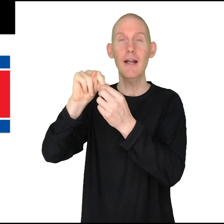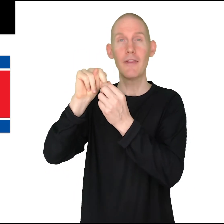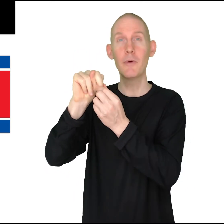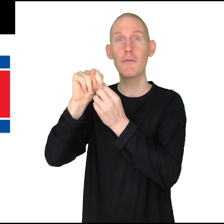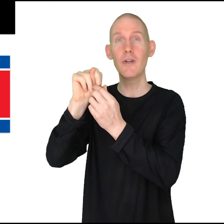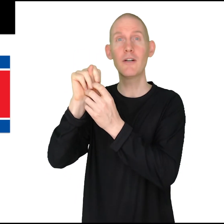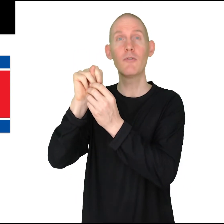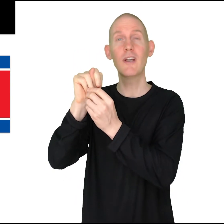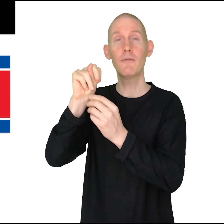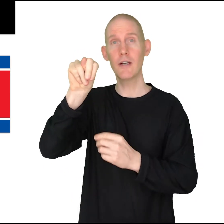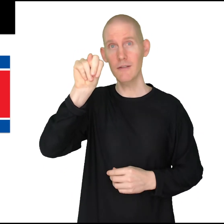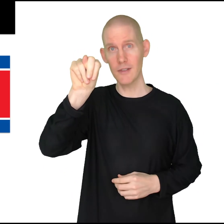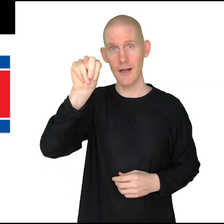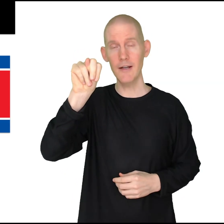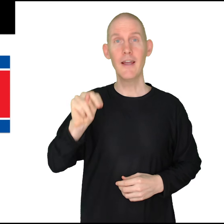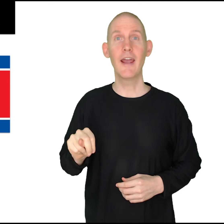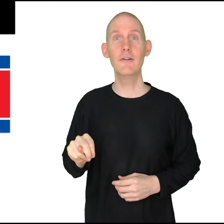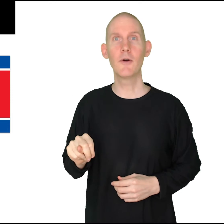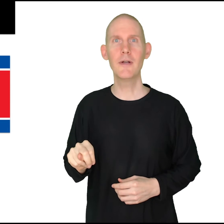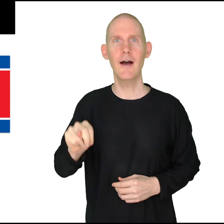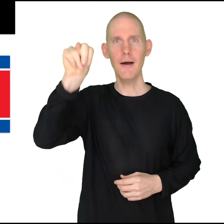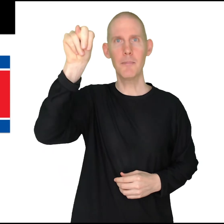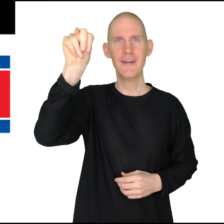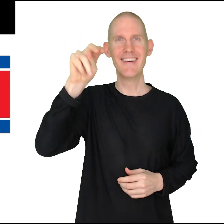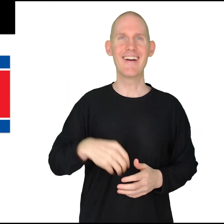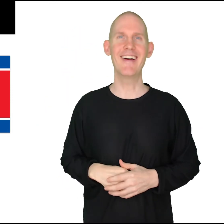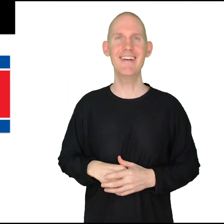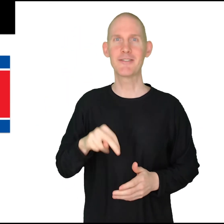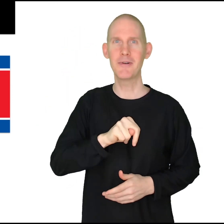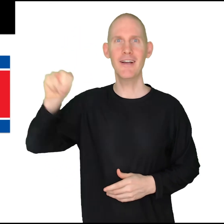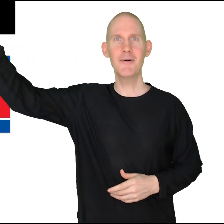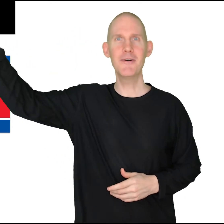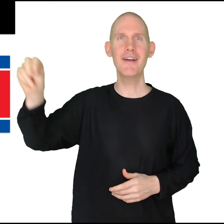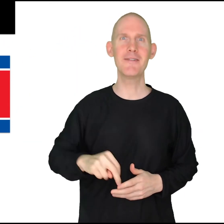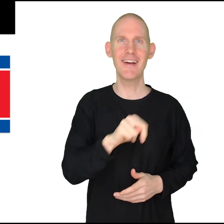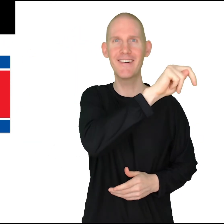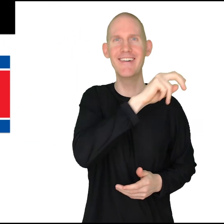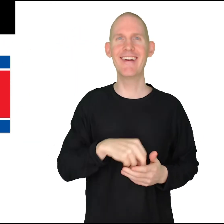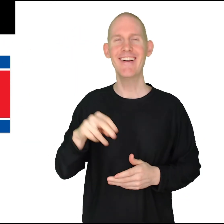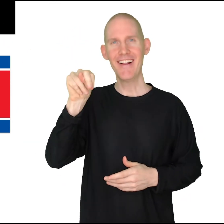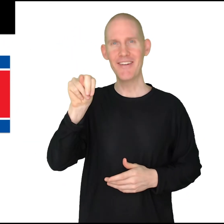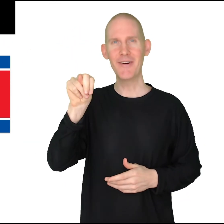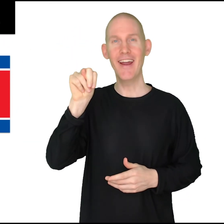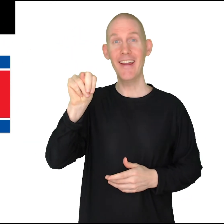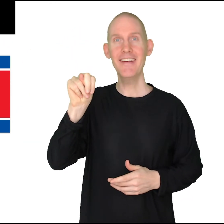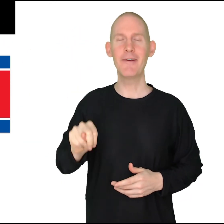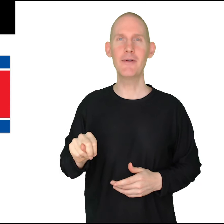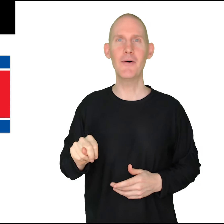middle finger, ring finger. And you're going up. All right. So we're not going there. We're not going there. The N and we go